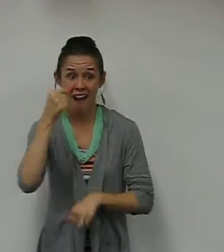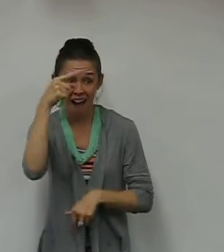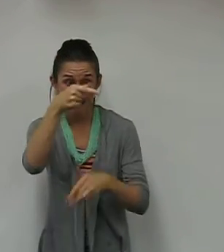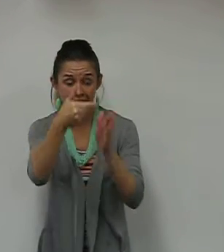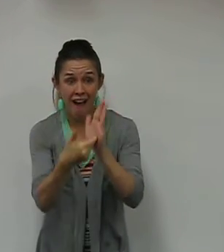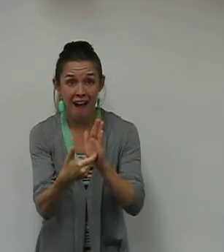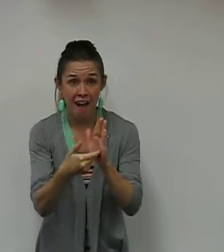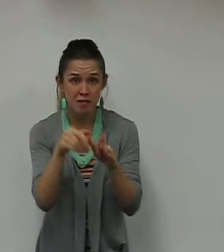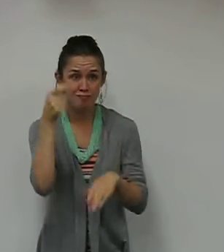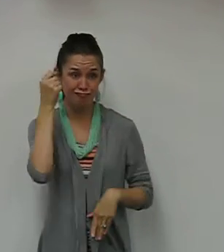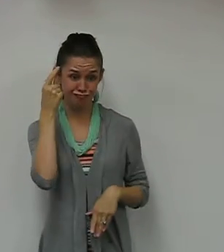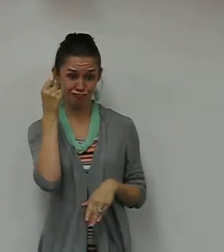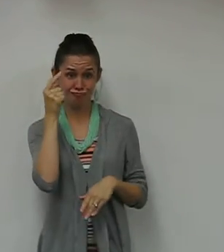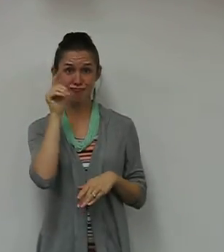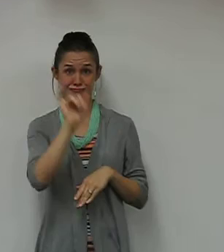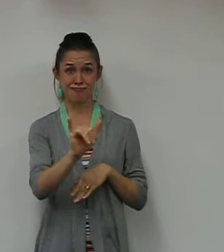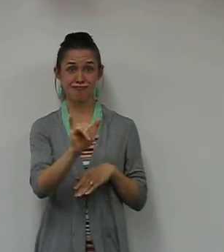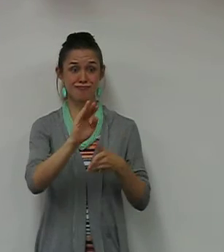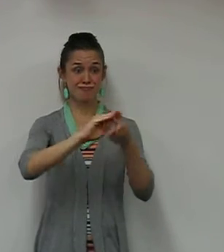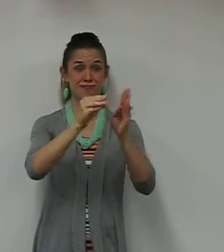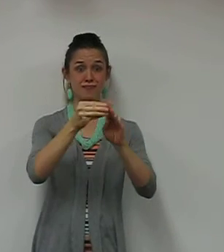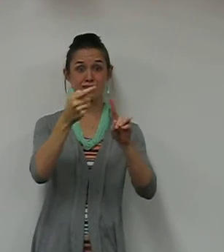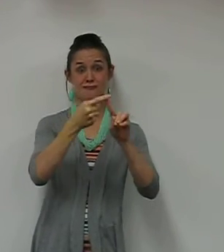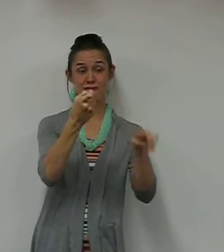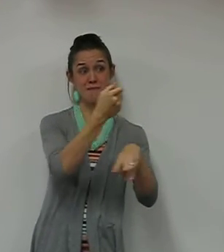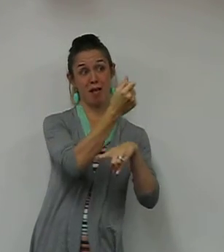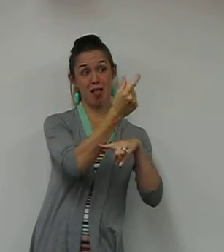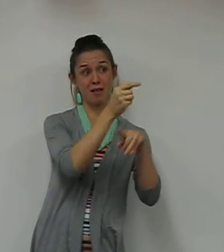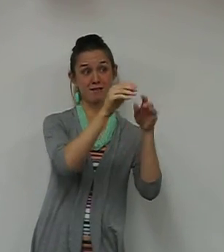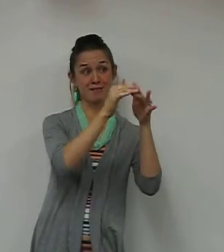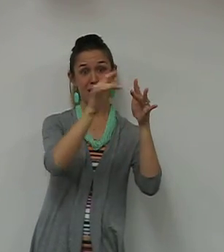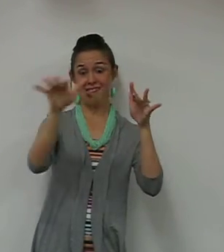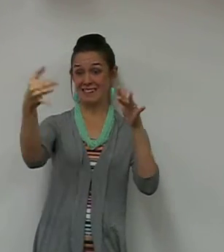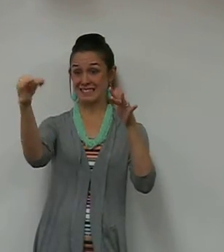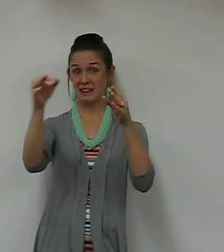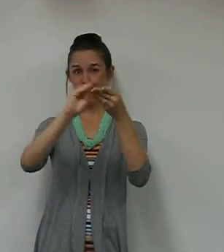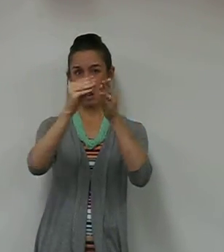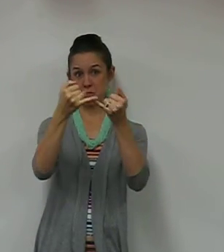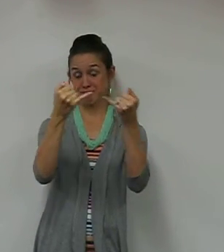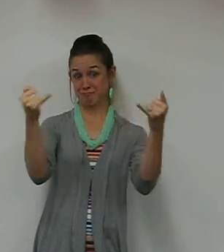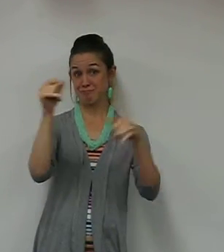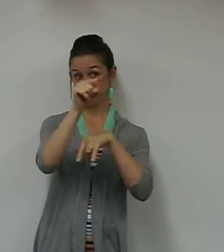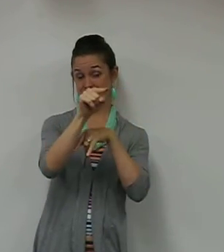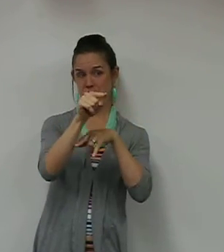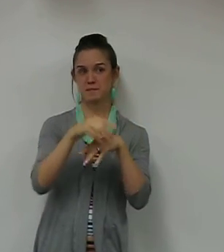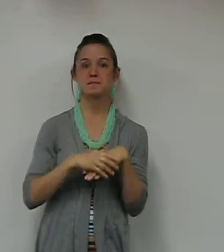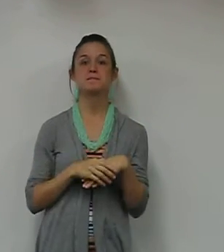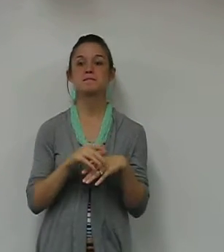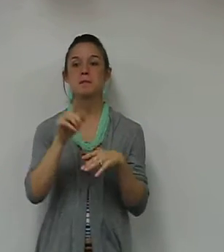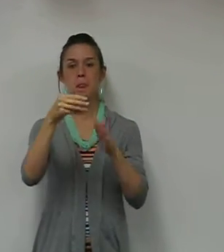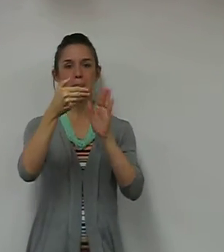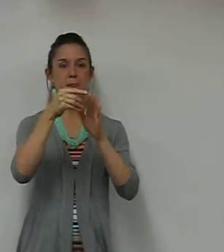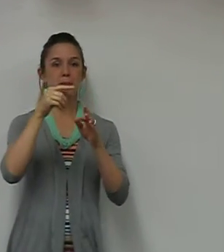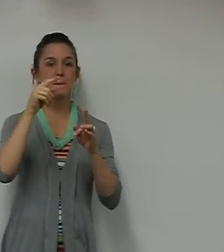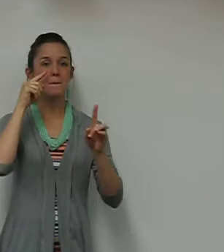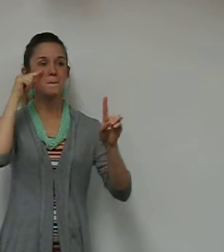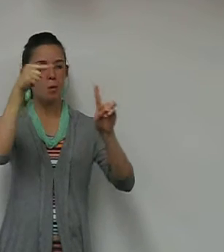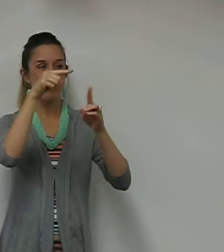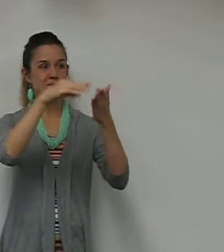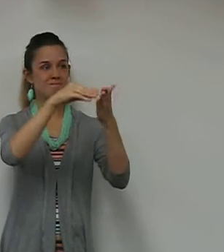You understand that the numbers from 11 to 19 on our number line right here, the heart of this lesson is working with the numbers from 11